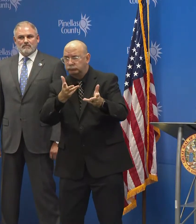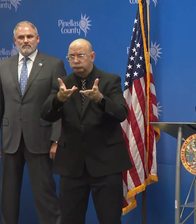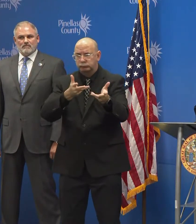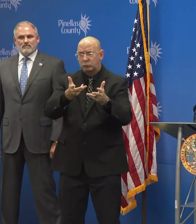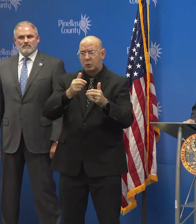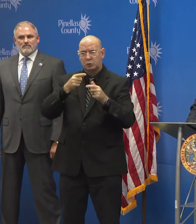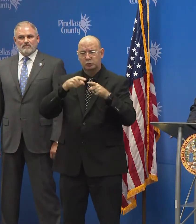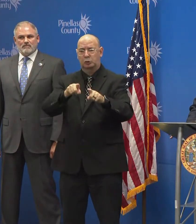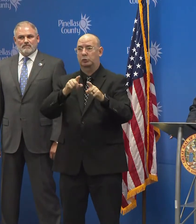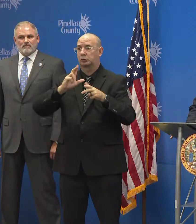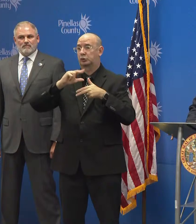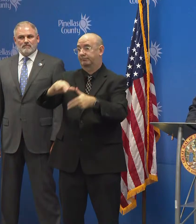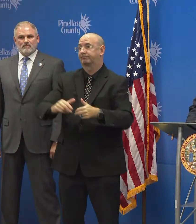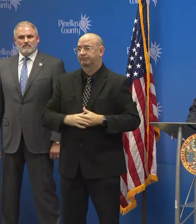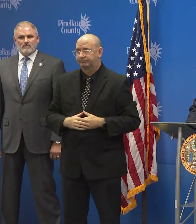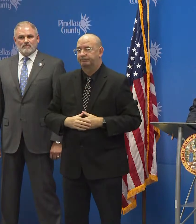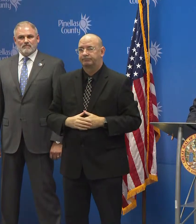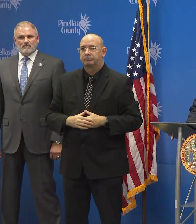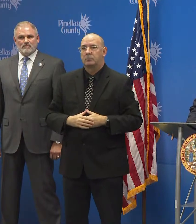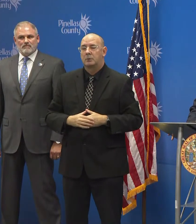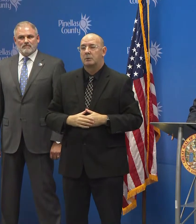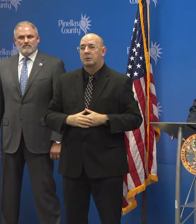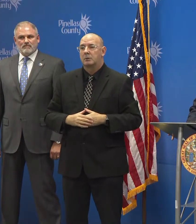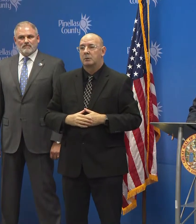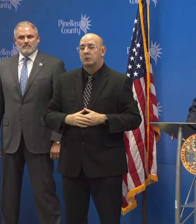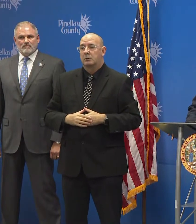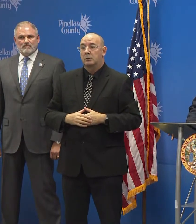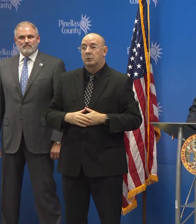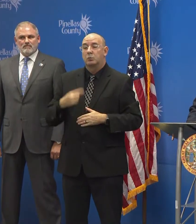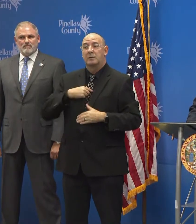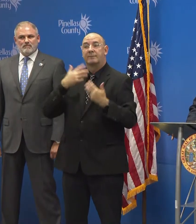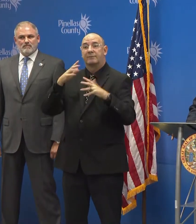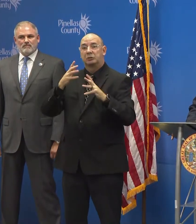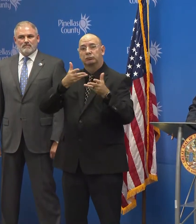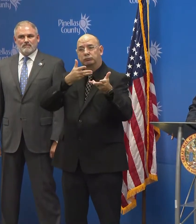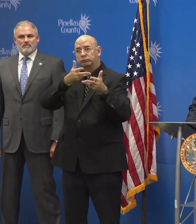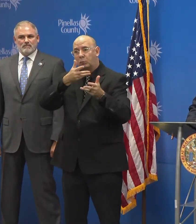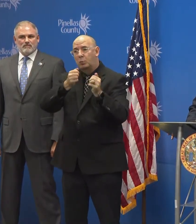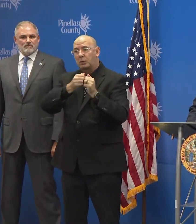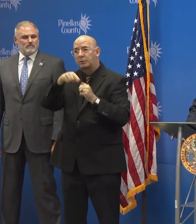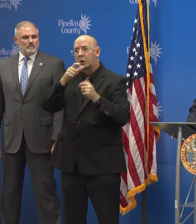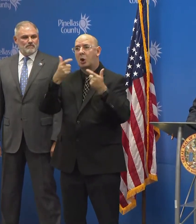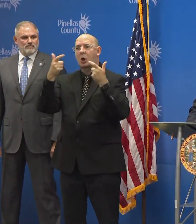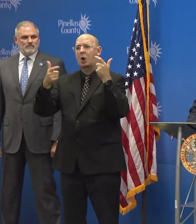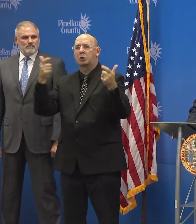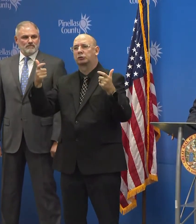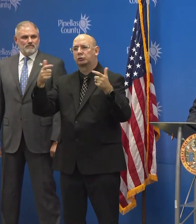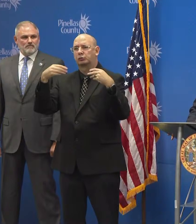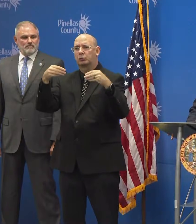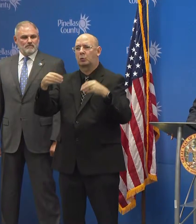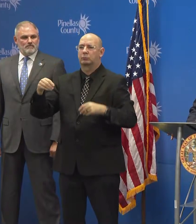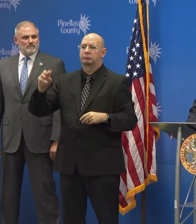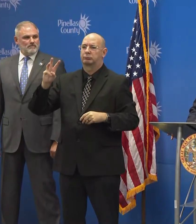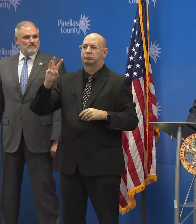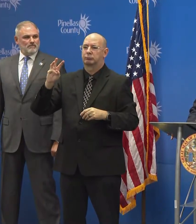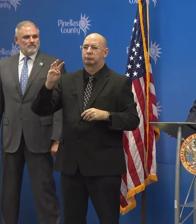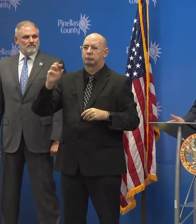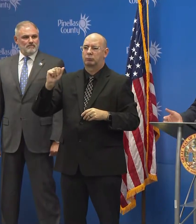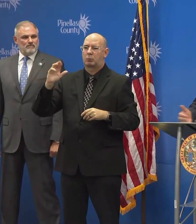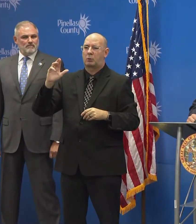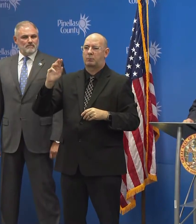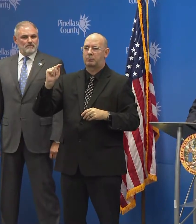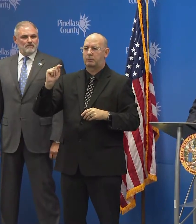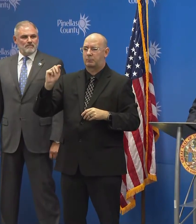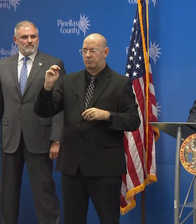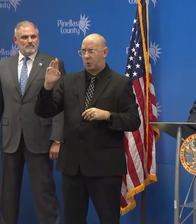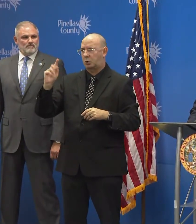to. We have been in communication with a lot of our major retailers like Walmart and Publix, and they are cognizant of